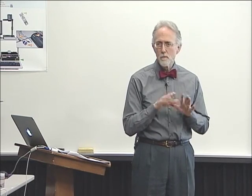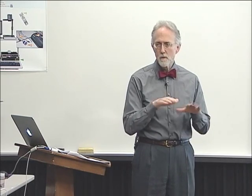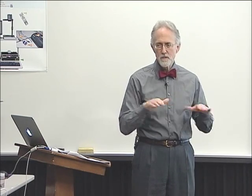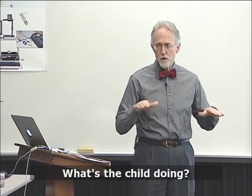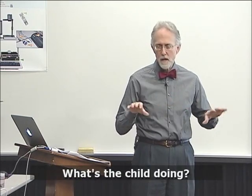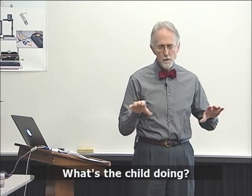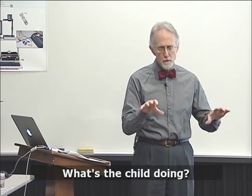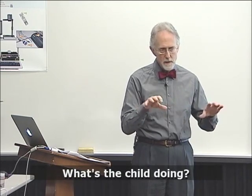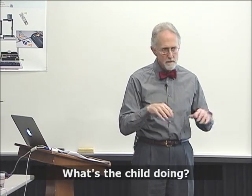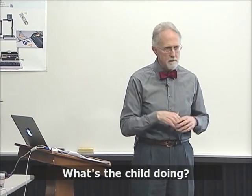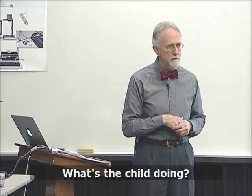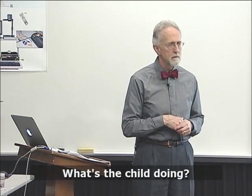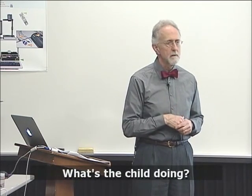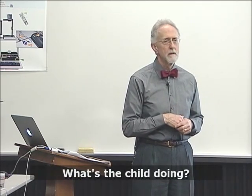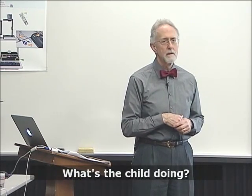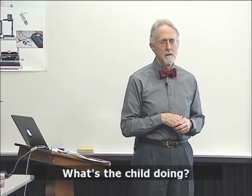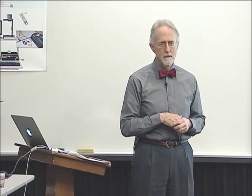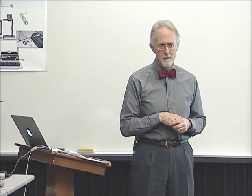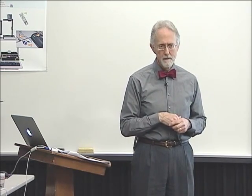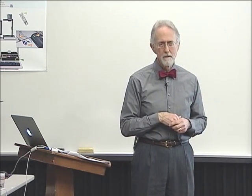What's the child doing?